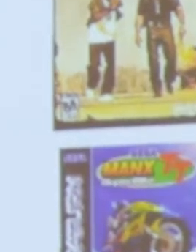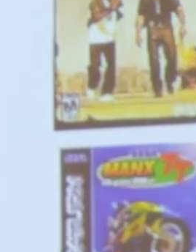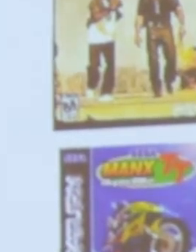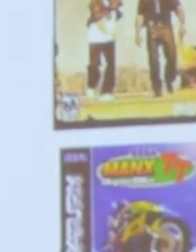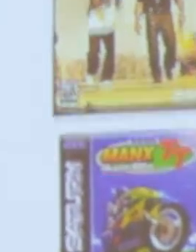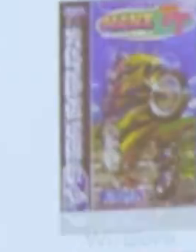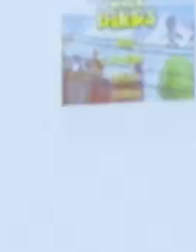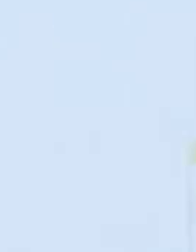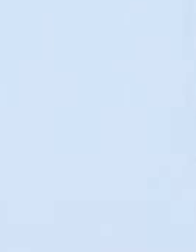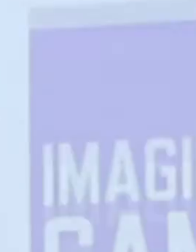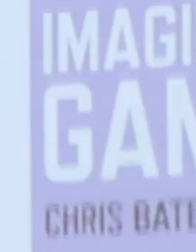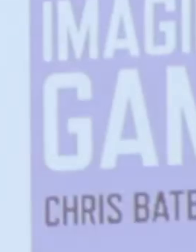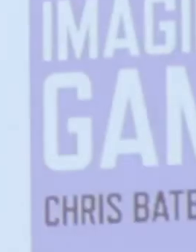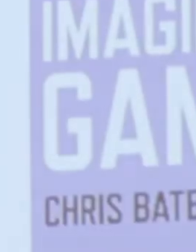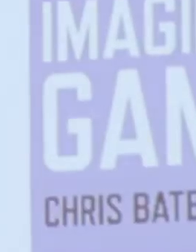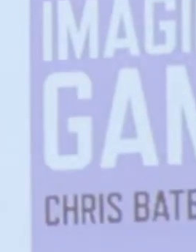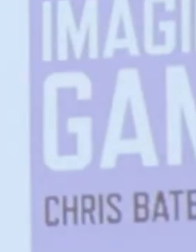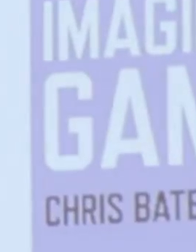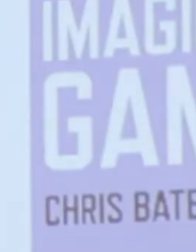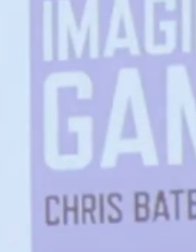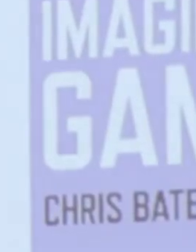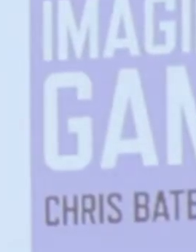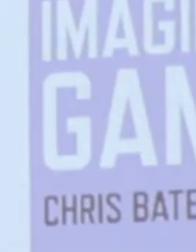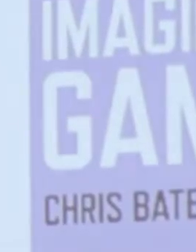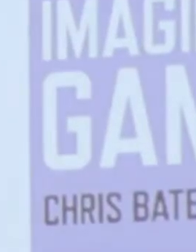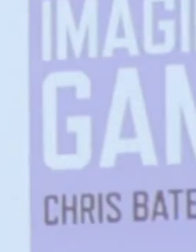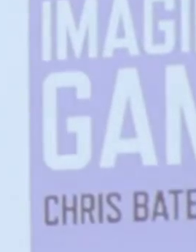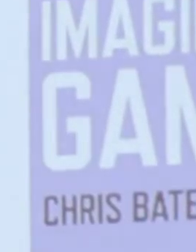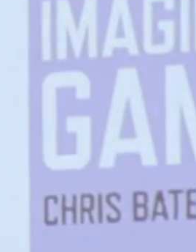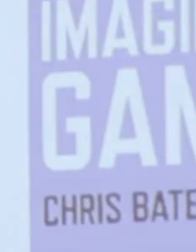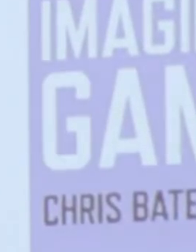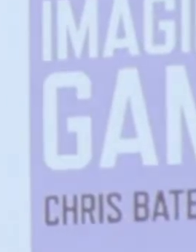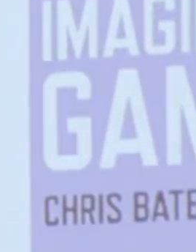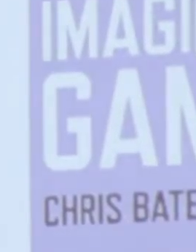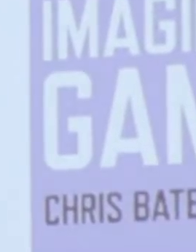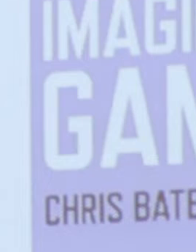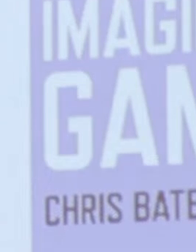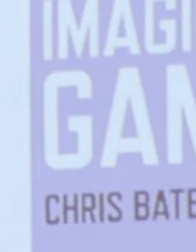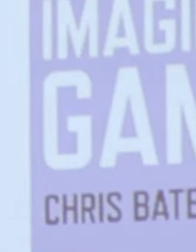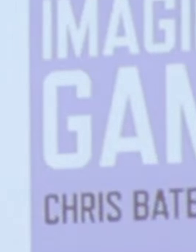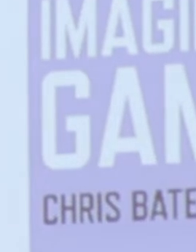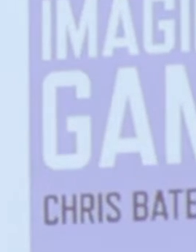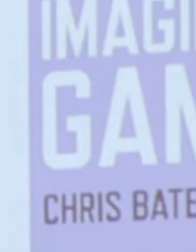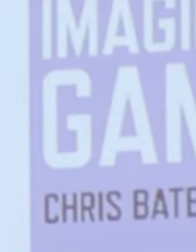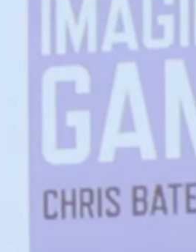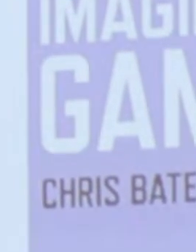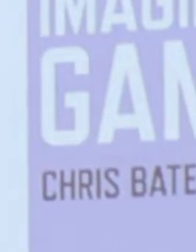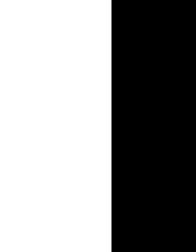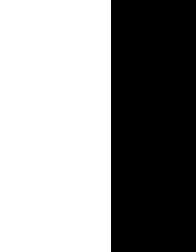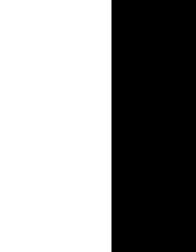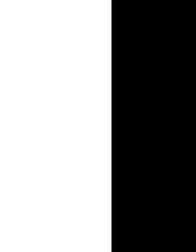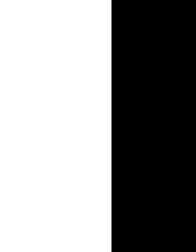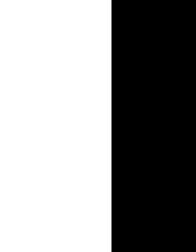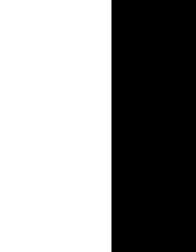year. I also do quite a bit of writing. I got into philosophy. I picked up a very bad philosophy habit, if I may quote Discworld